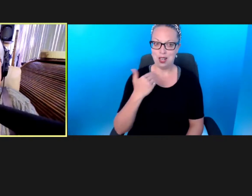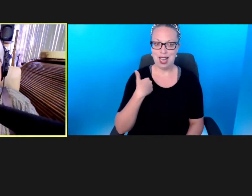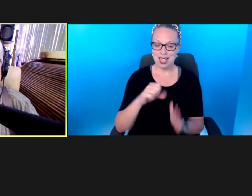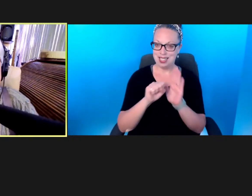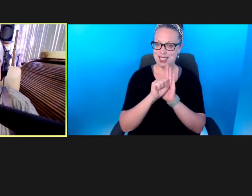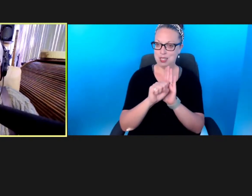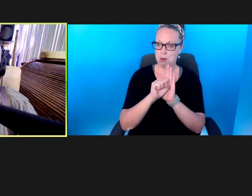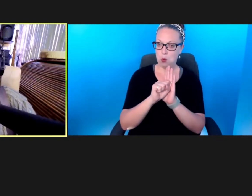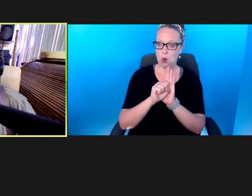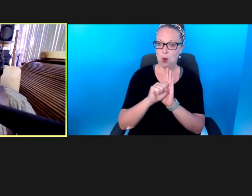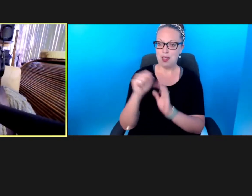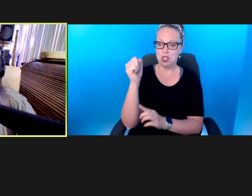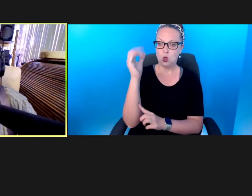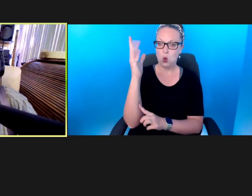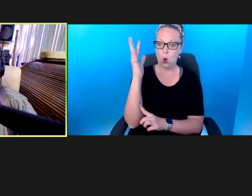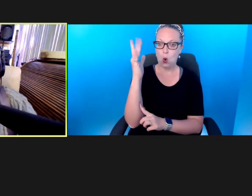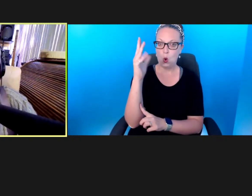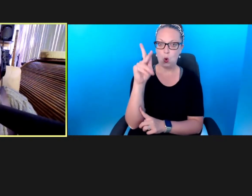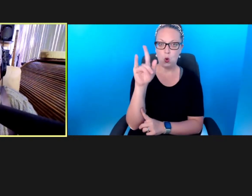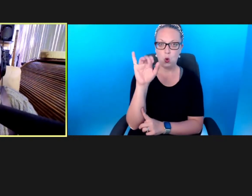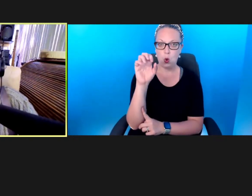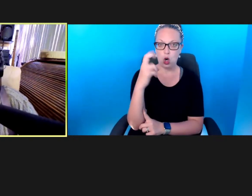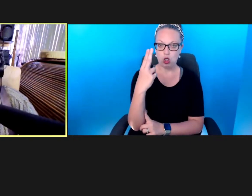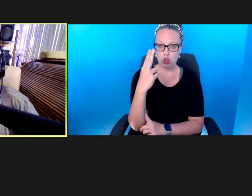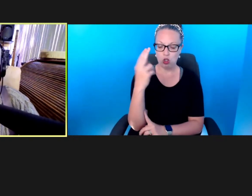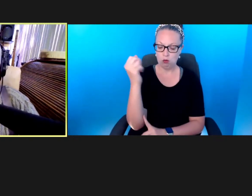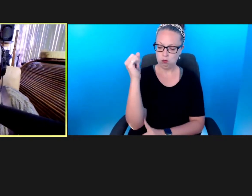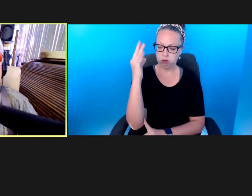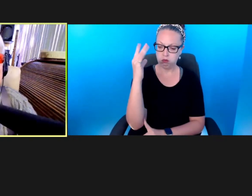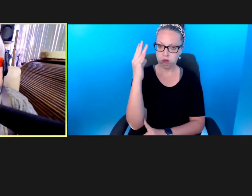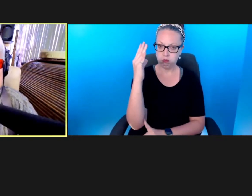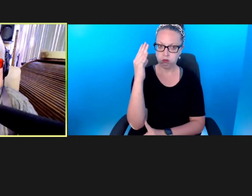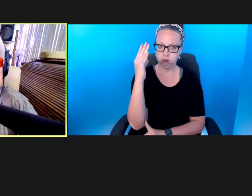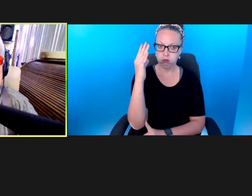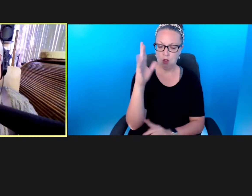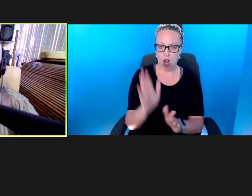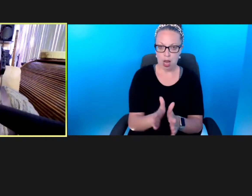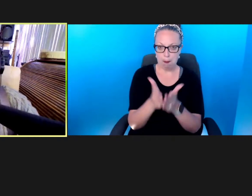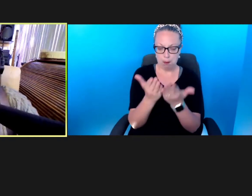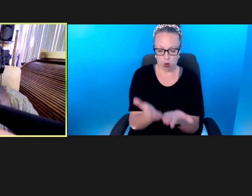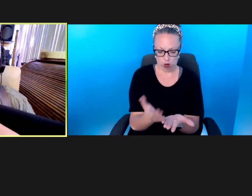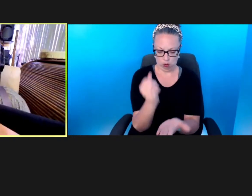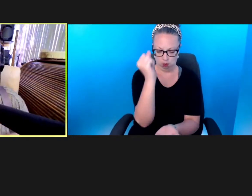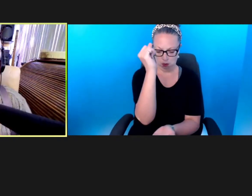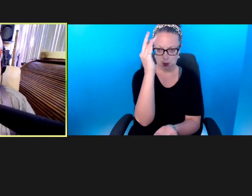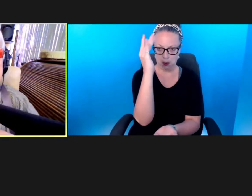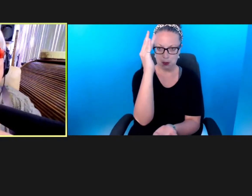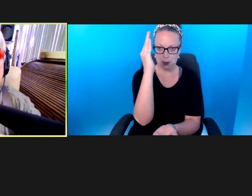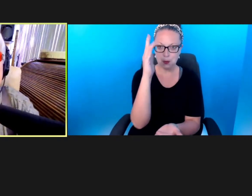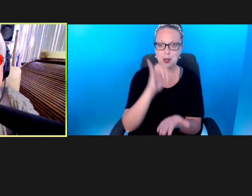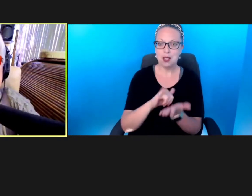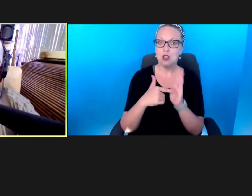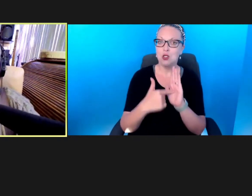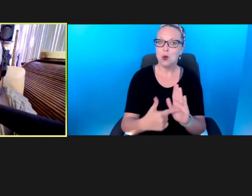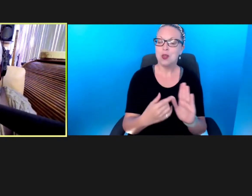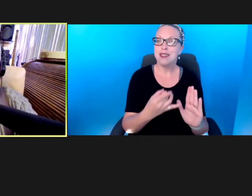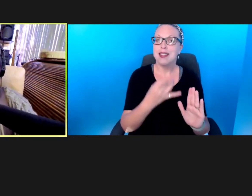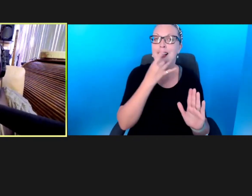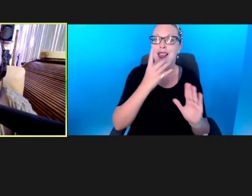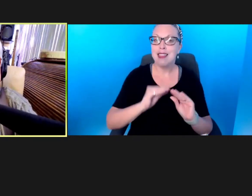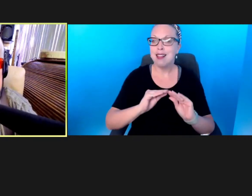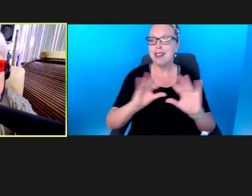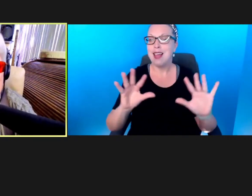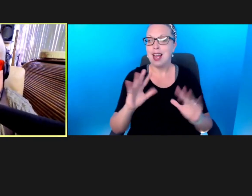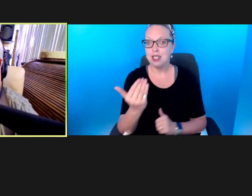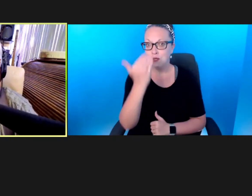torch over an open book, the light of knowledge. And that's what we try to do through this show,